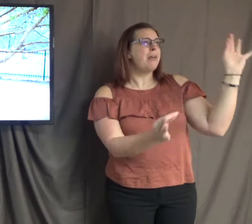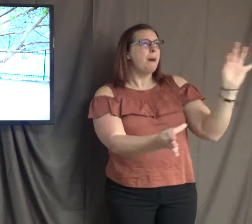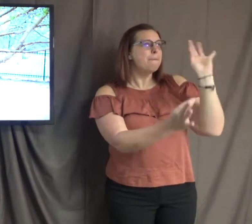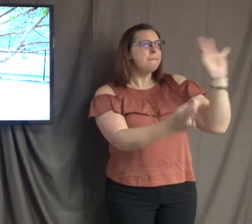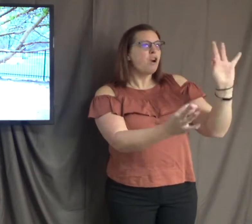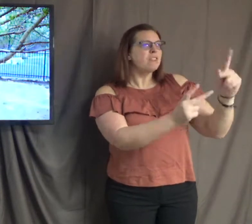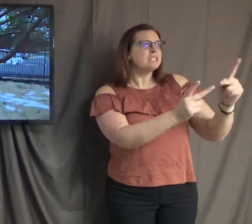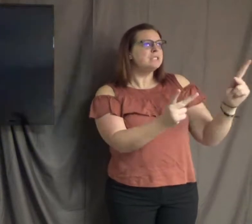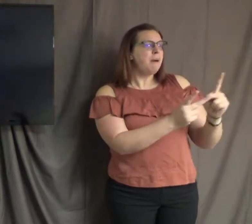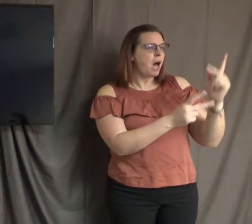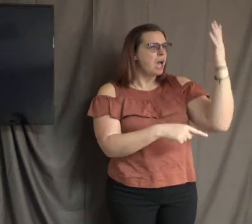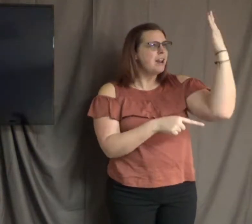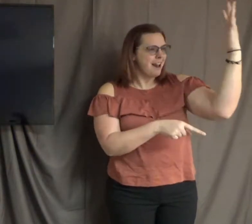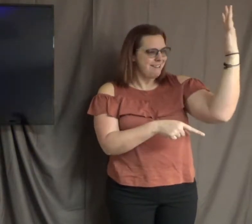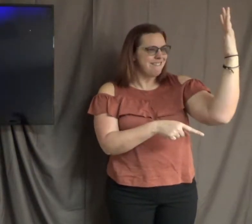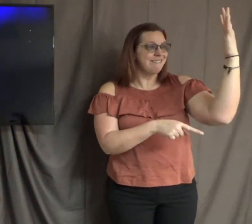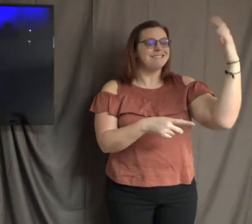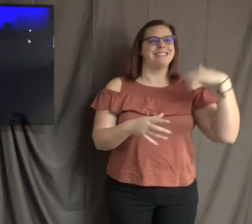Have a great week.